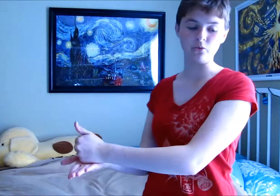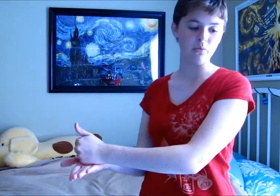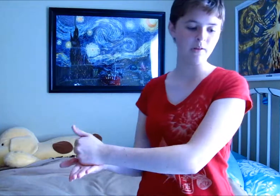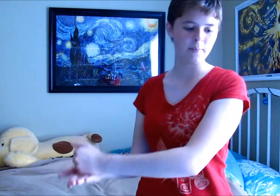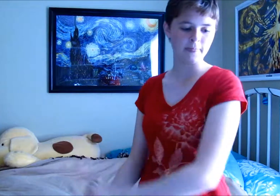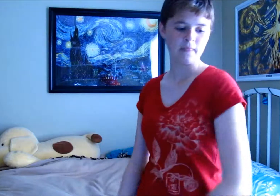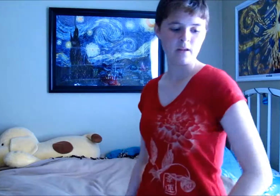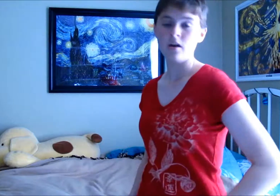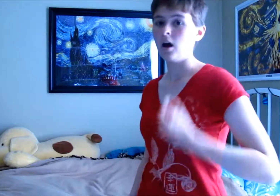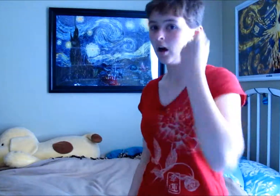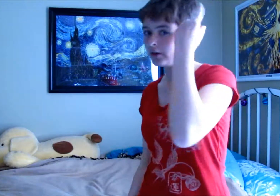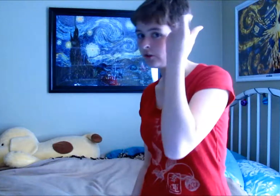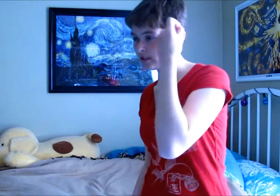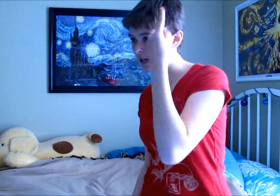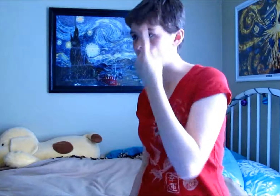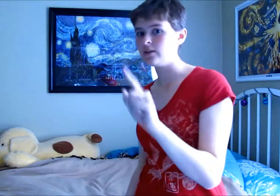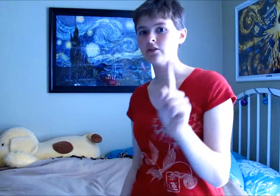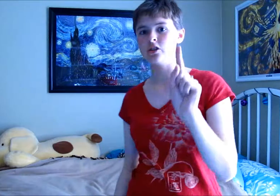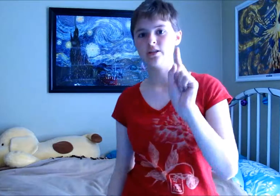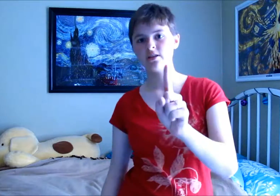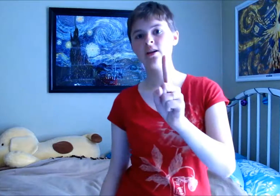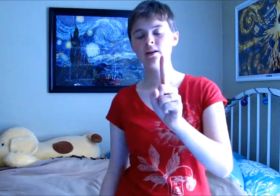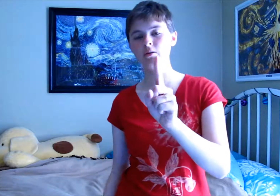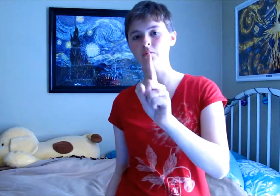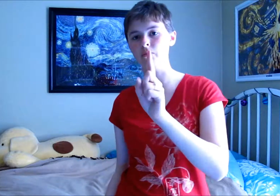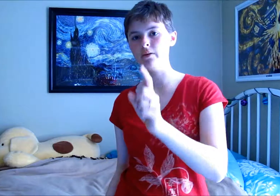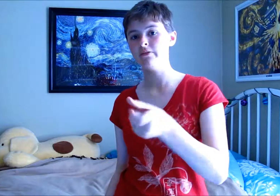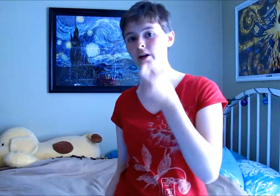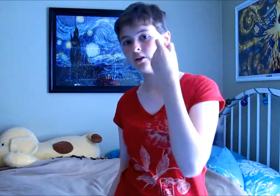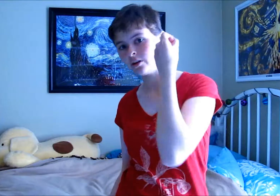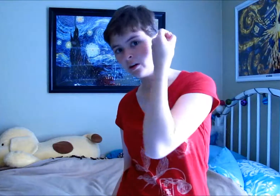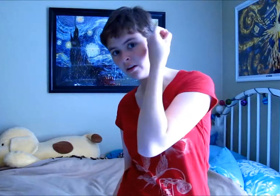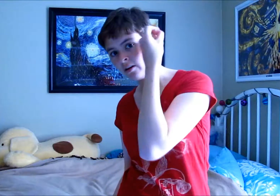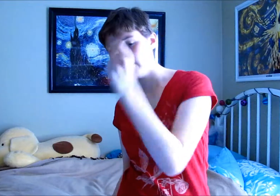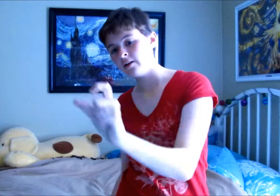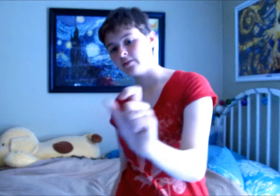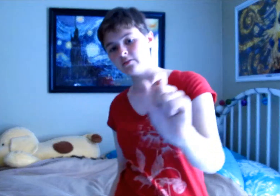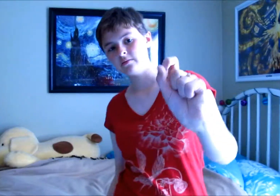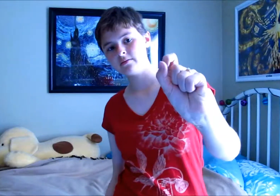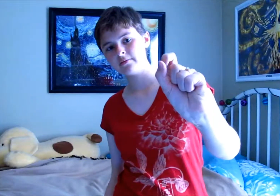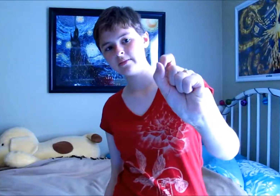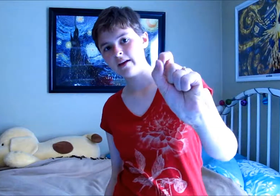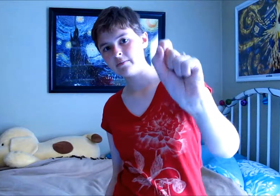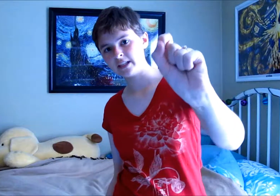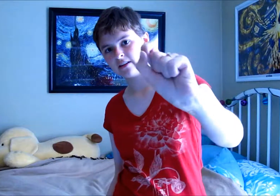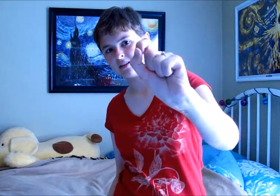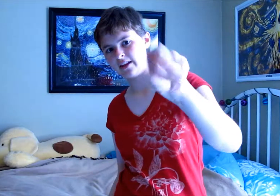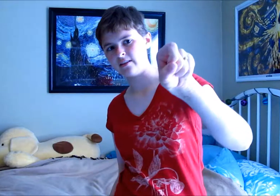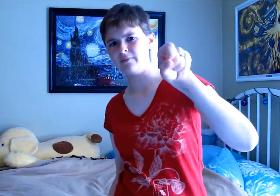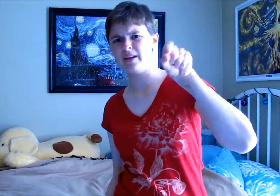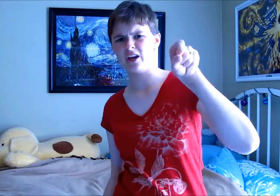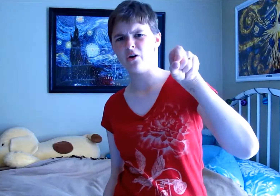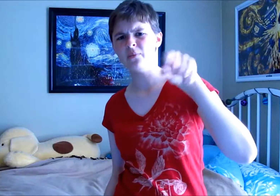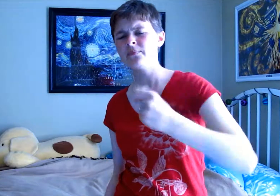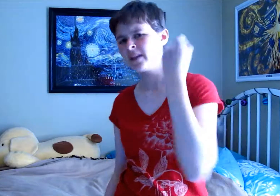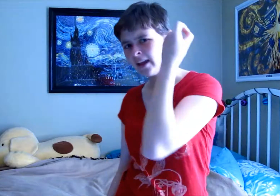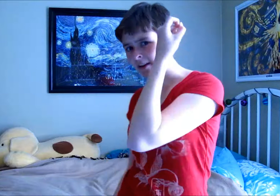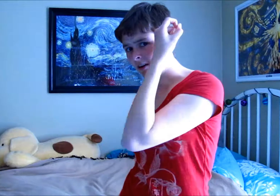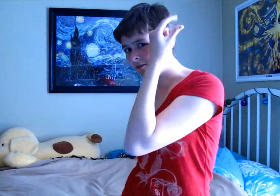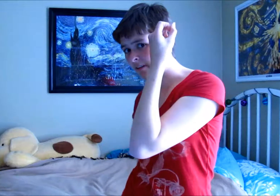you understand is just one finger. You're gonna have them together like a mini O. You're gonna flick it